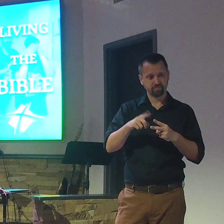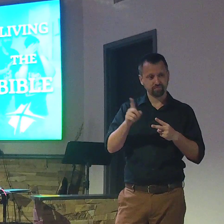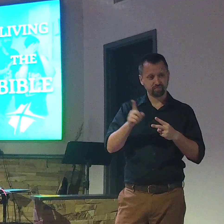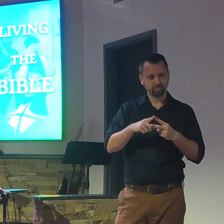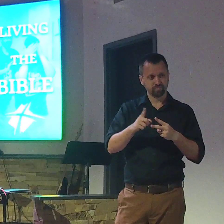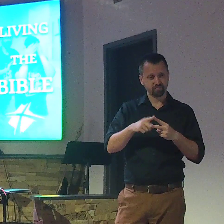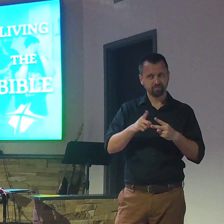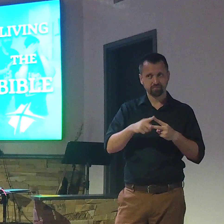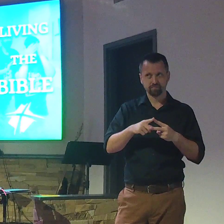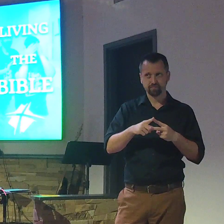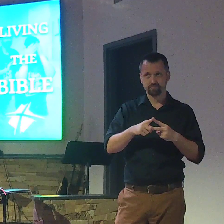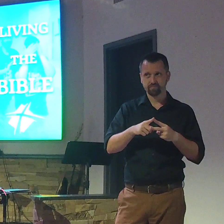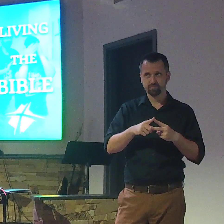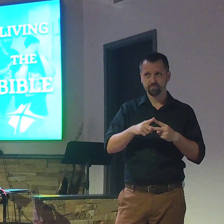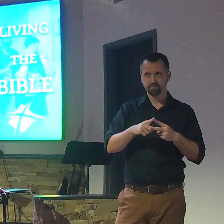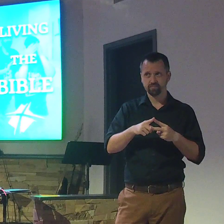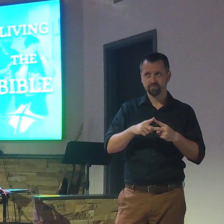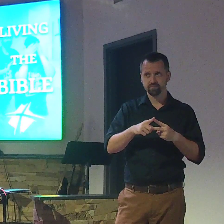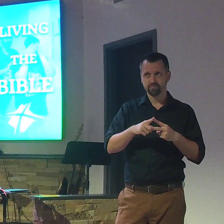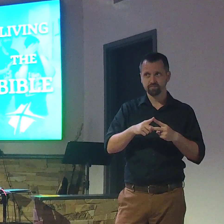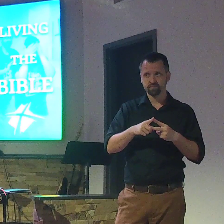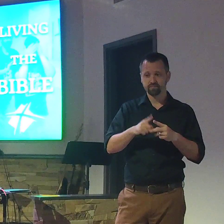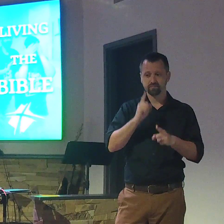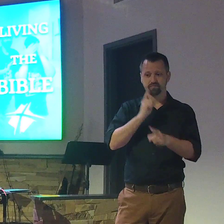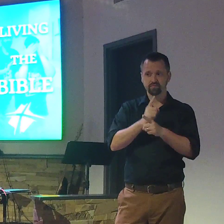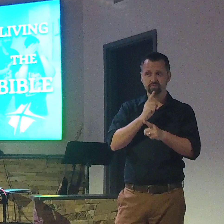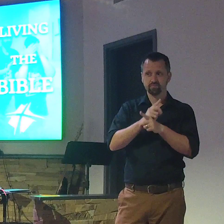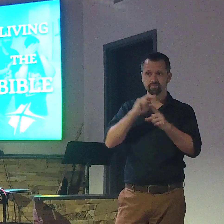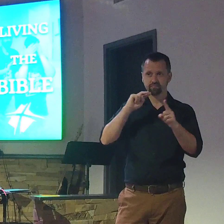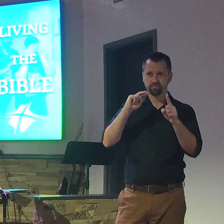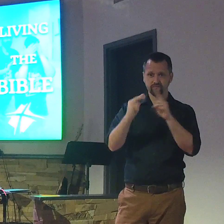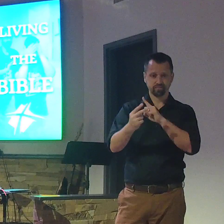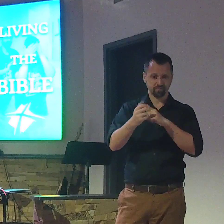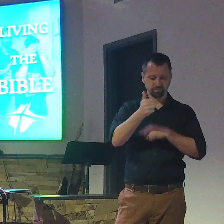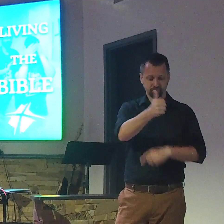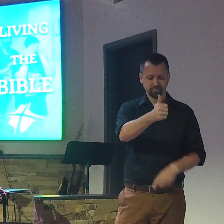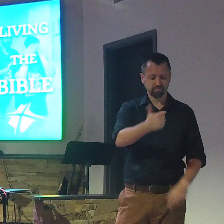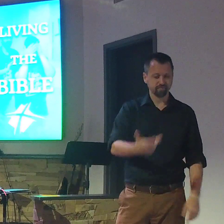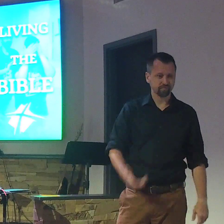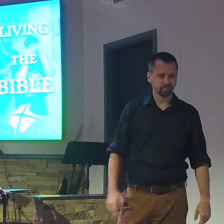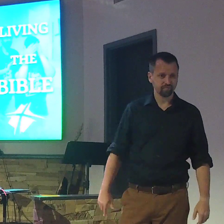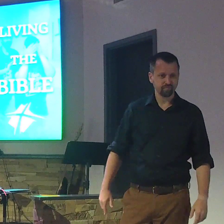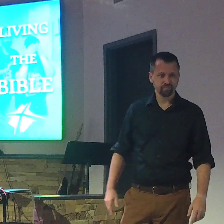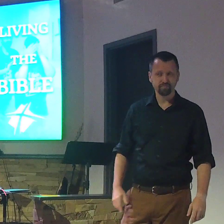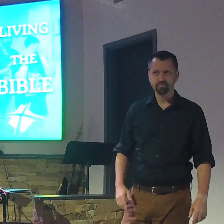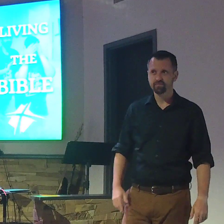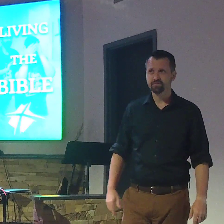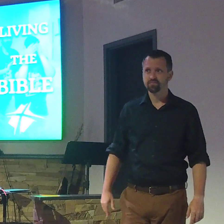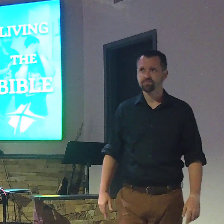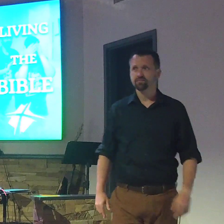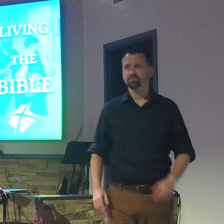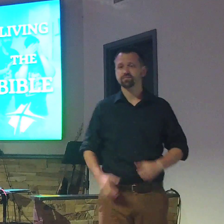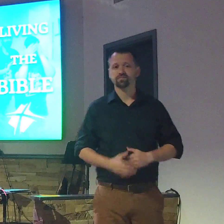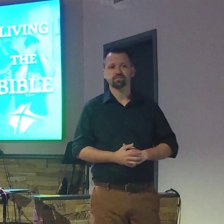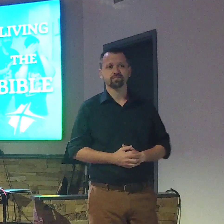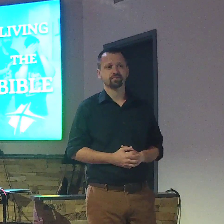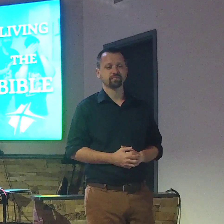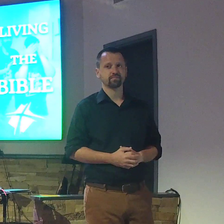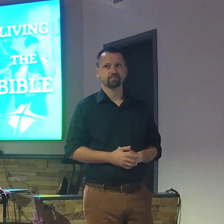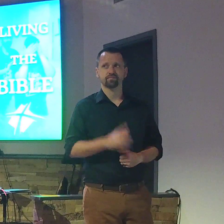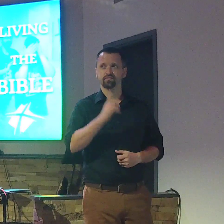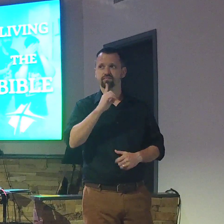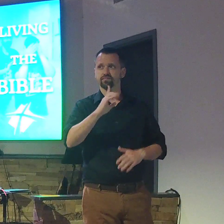one, it involves a proper view of oneself, a proper view of yourself. The truly humble person will